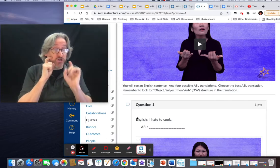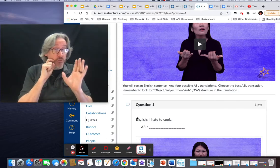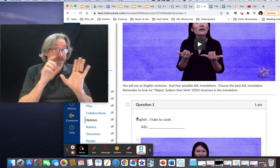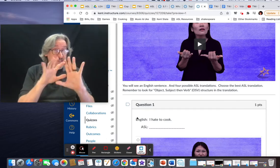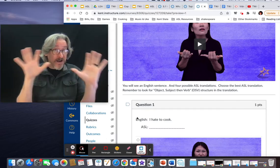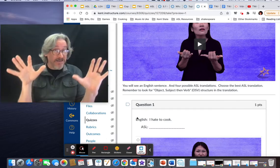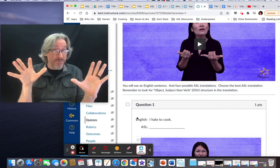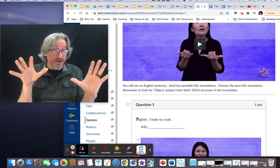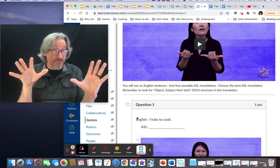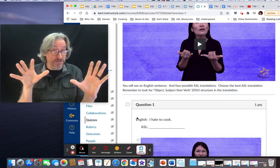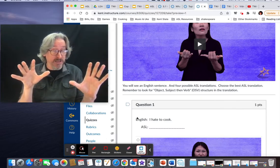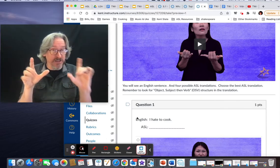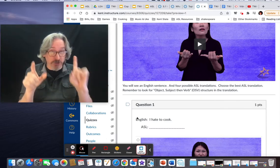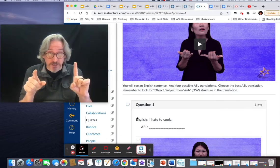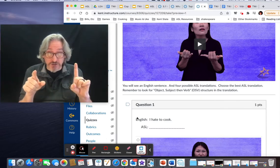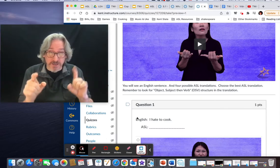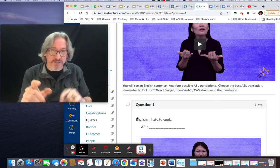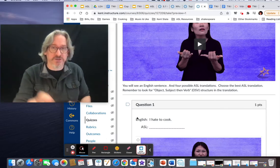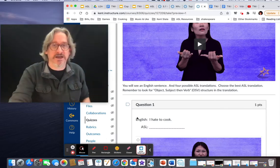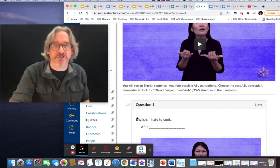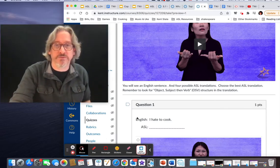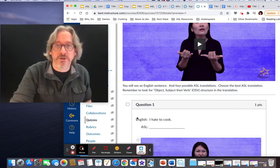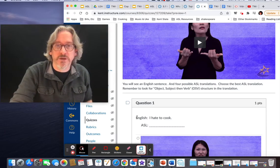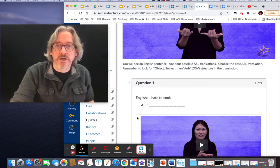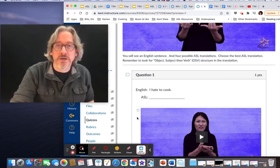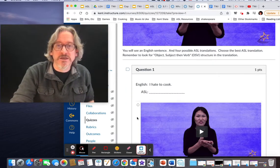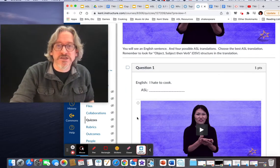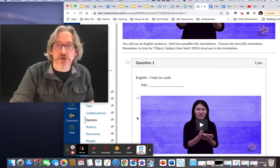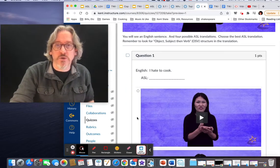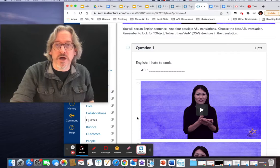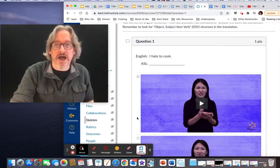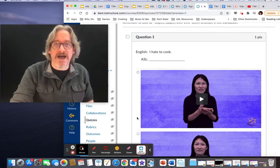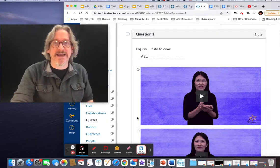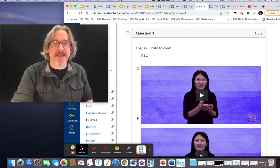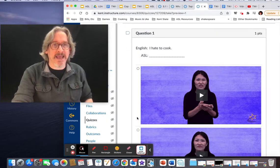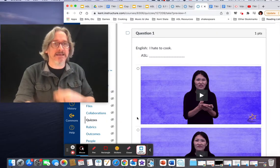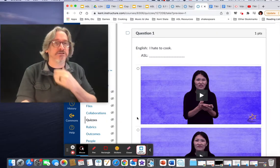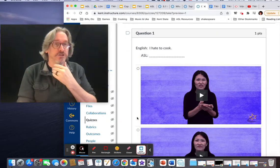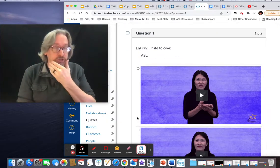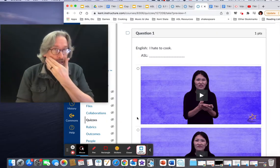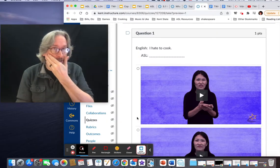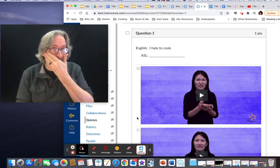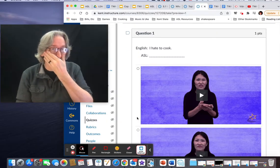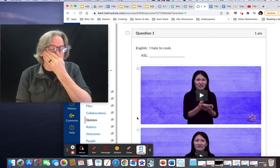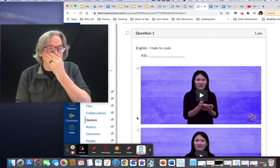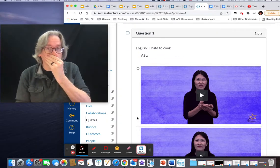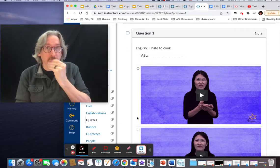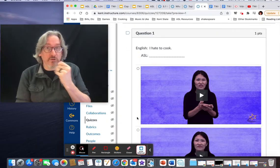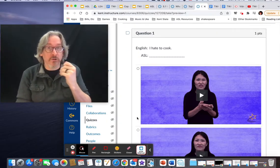looking for. Don't be distracted by other things, and they're going to try to distract you. So I hate to cook.